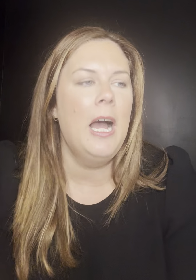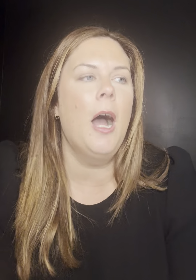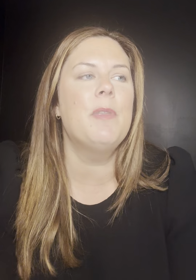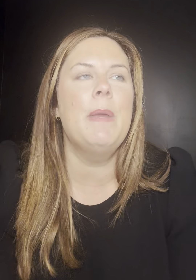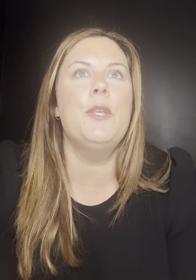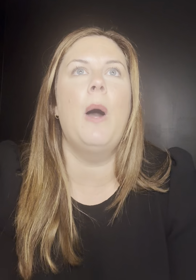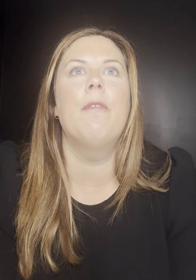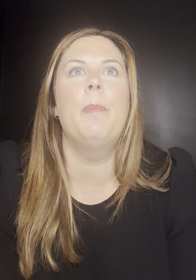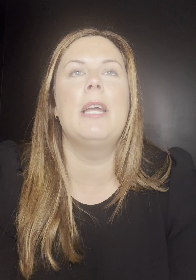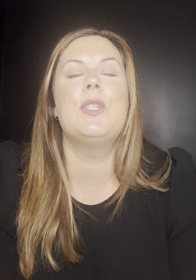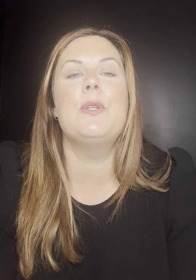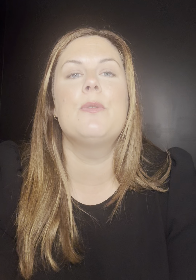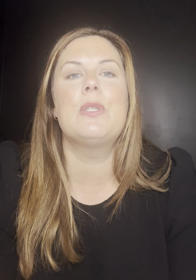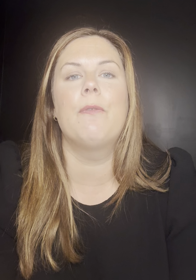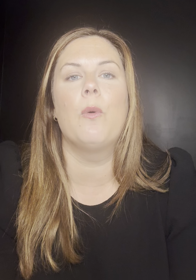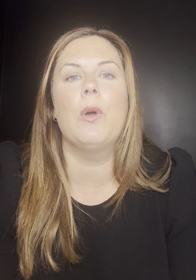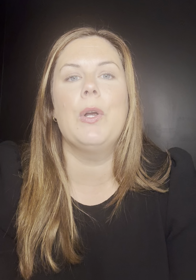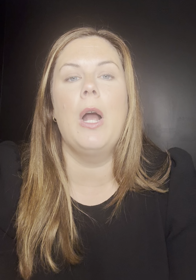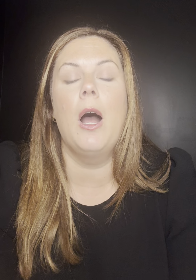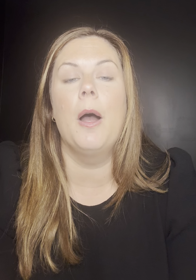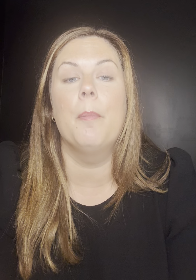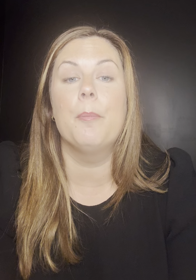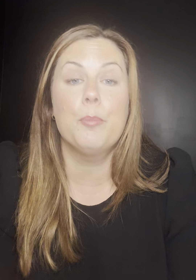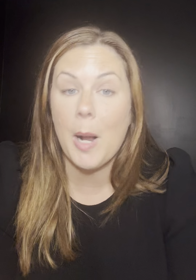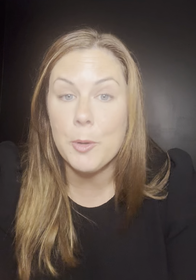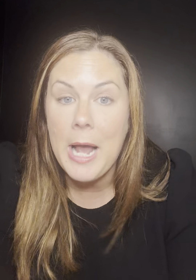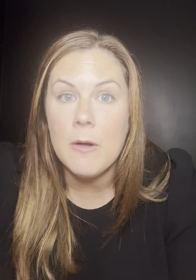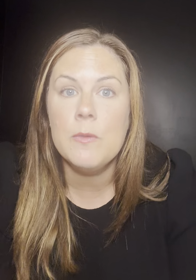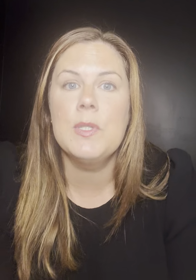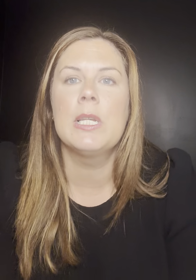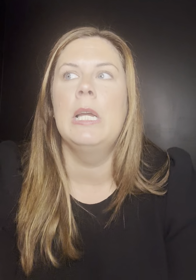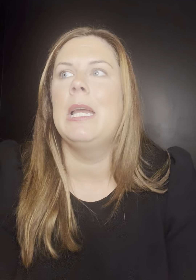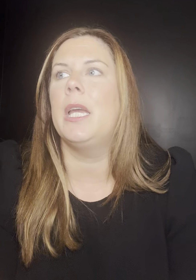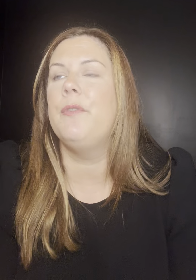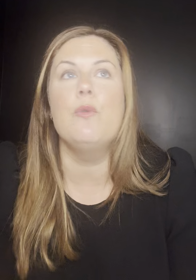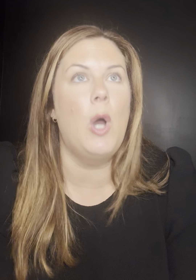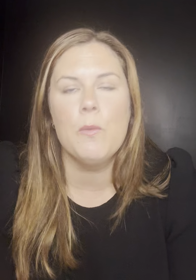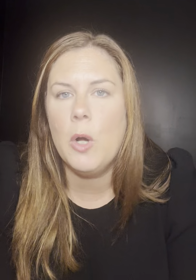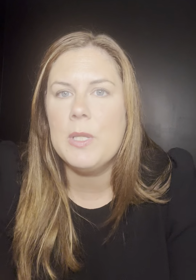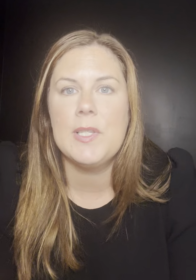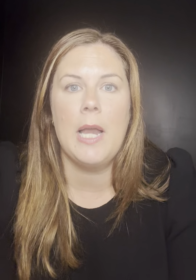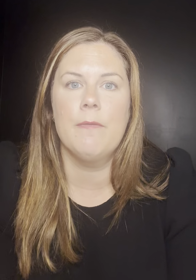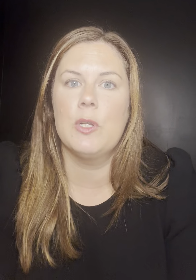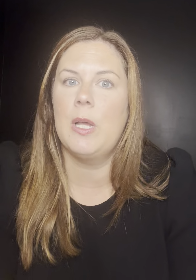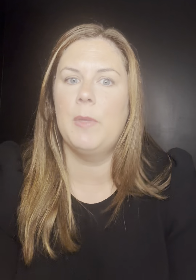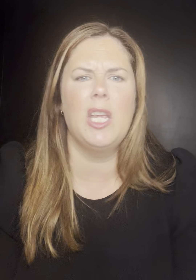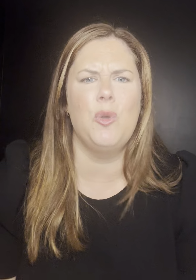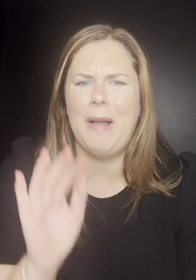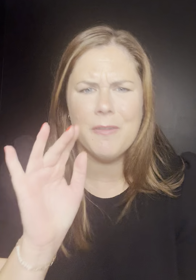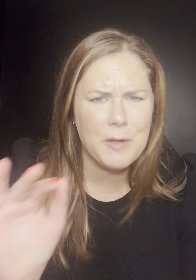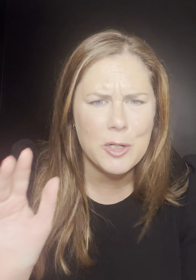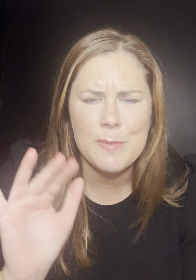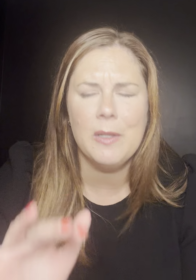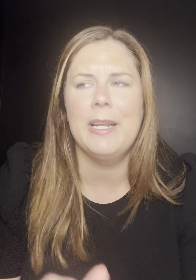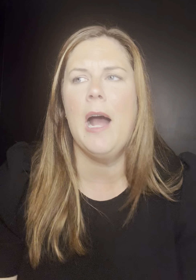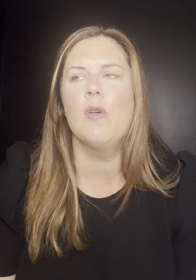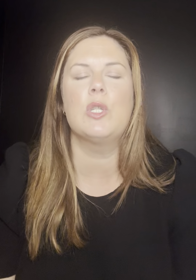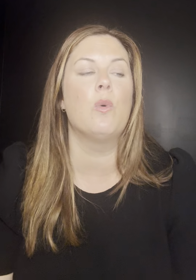The manual alphabet is used for proper nouns, if you don't know the sign for something and you have to finger spell it out, or